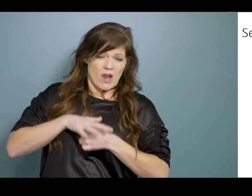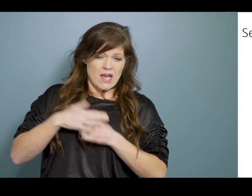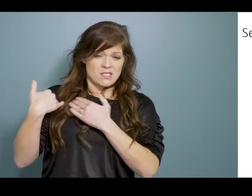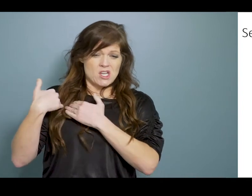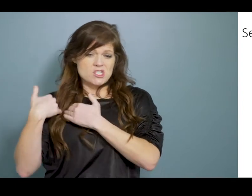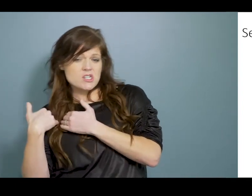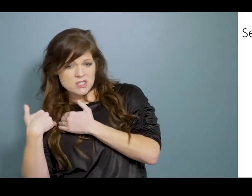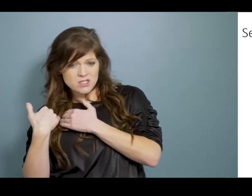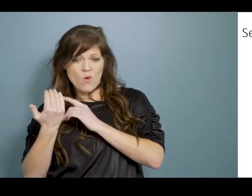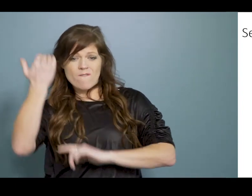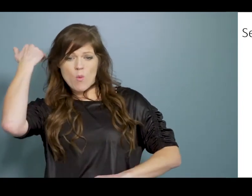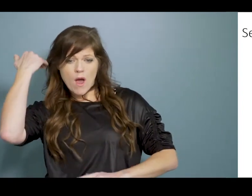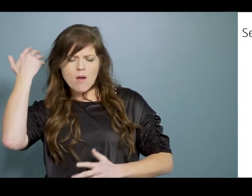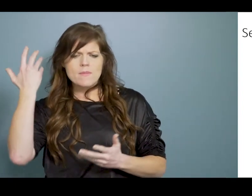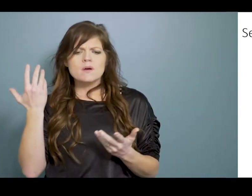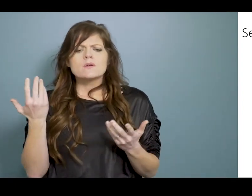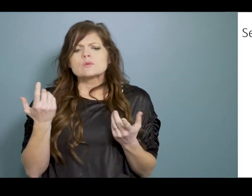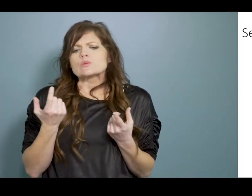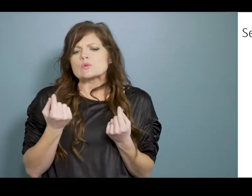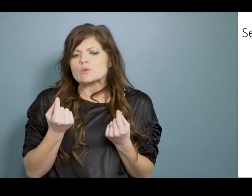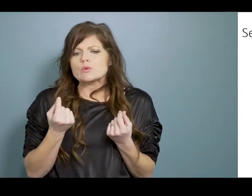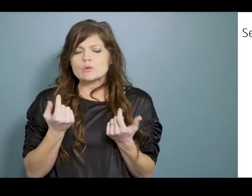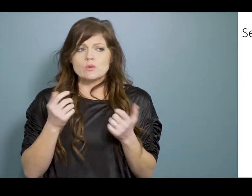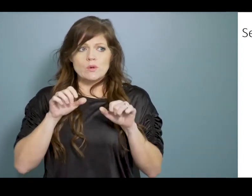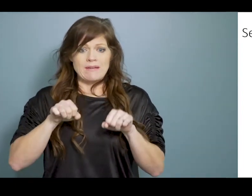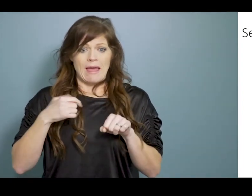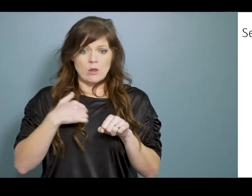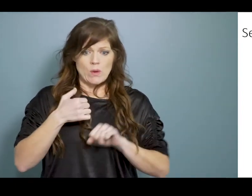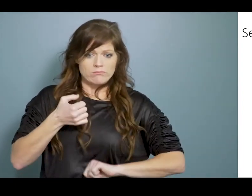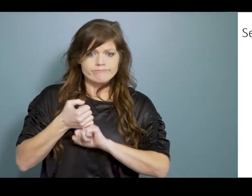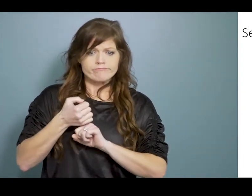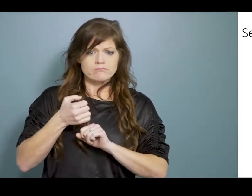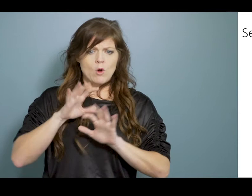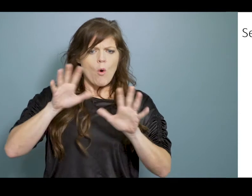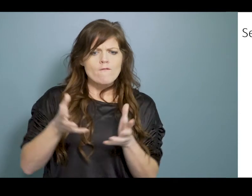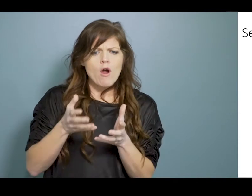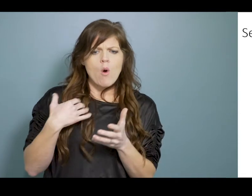that we can frame things differently to promote overall wellness?